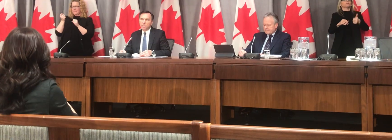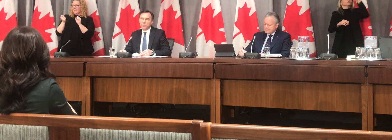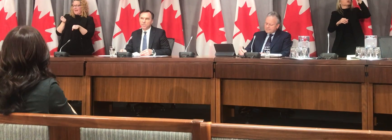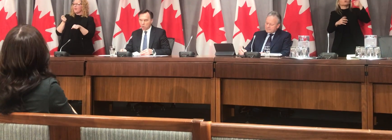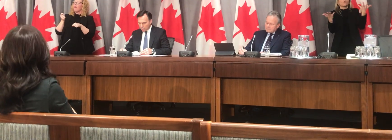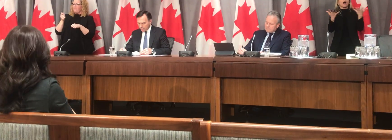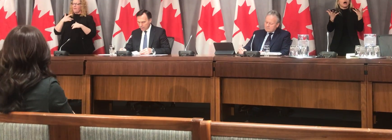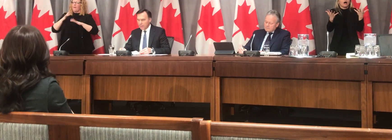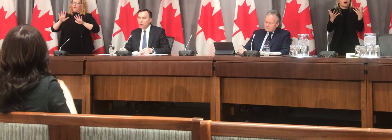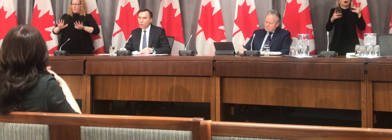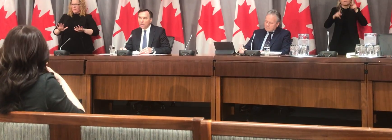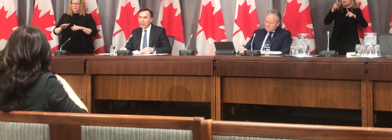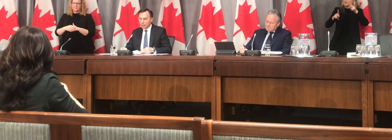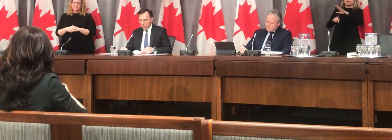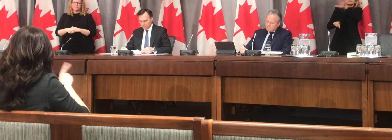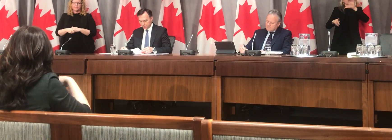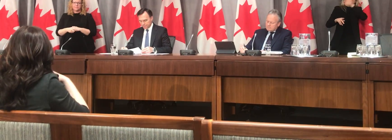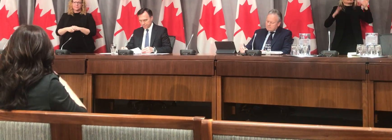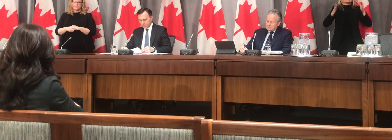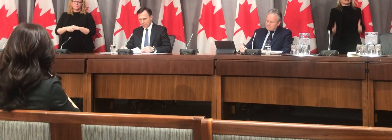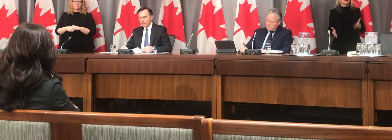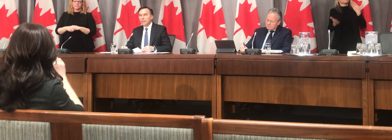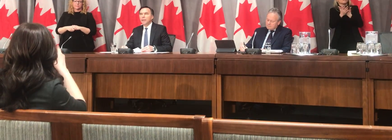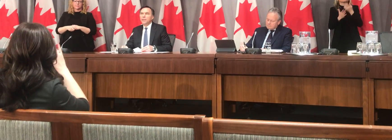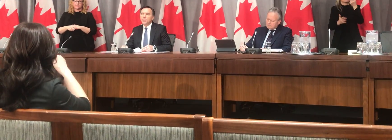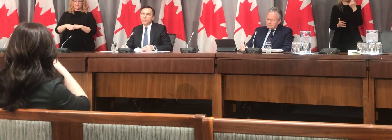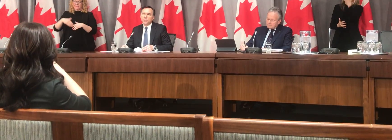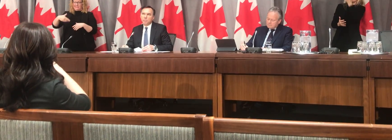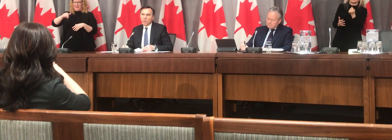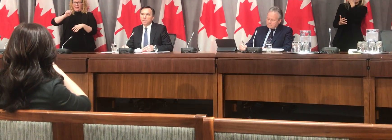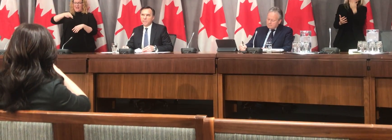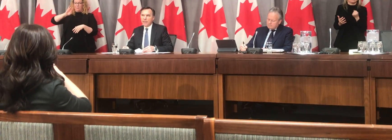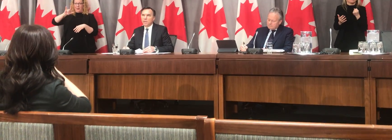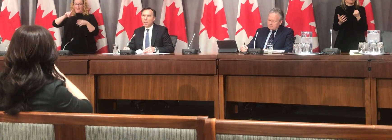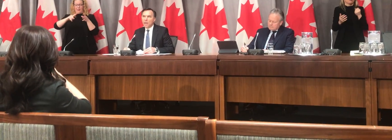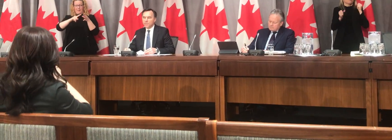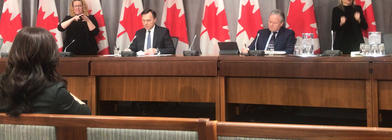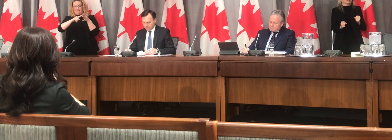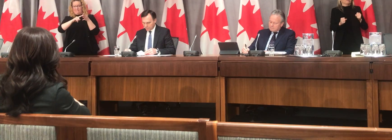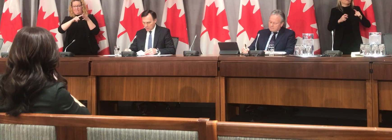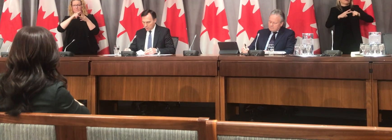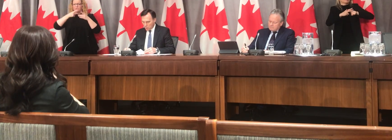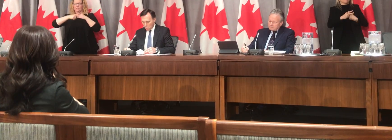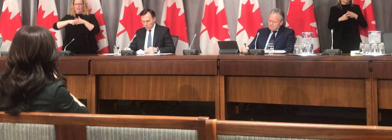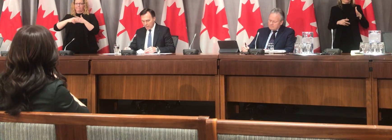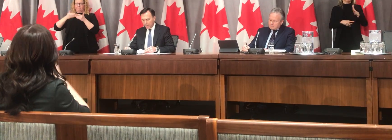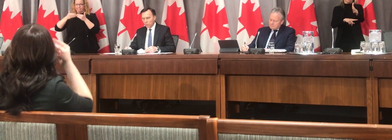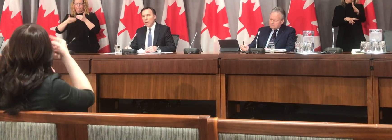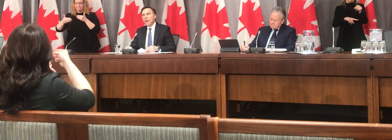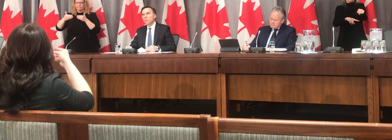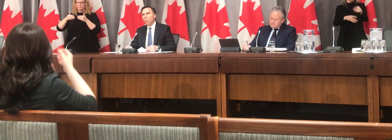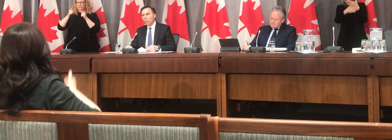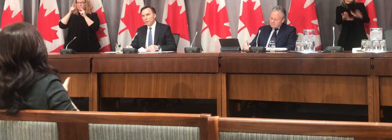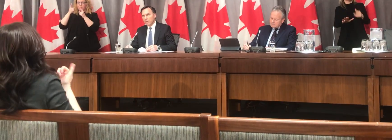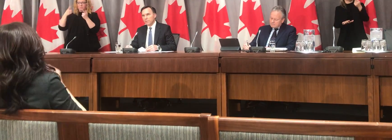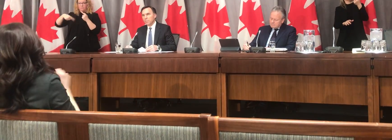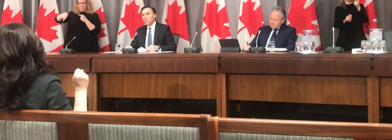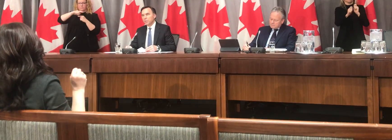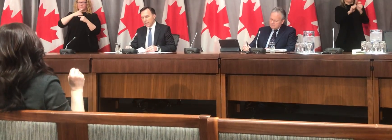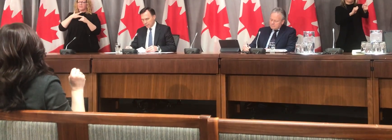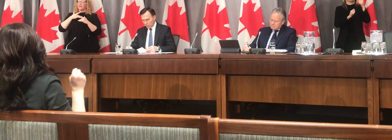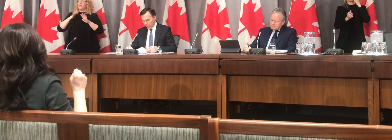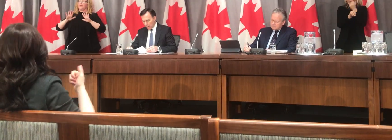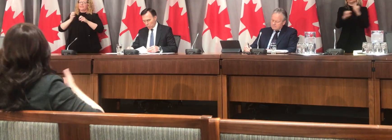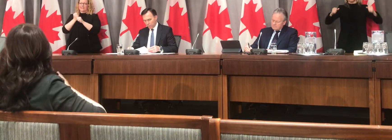be available starting in early April. This is about saving lives. No Canadian will have to worry